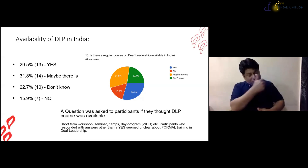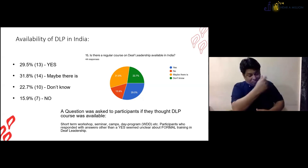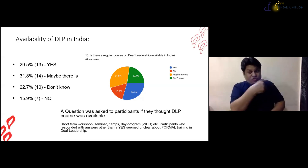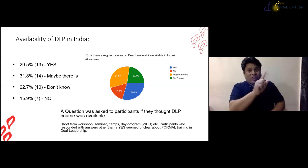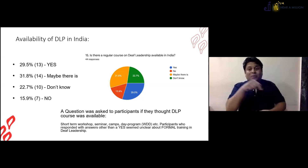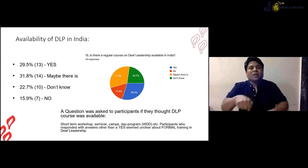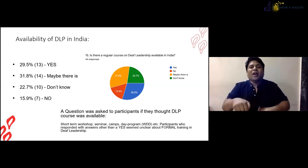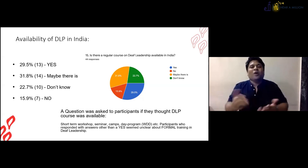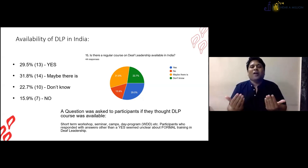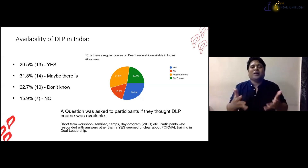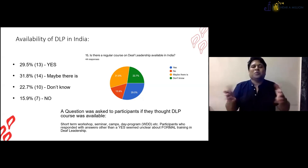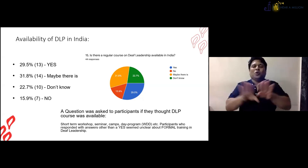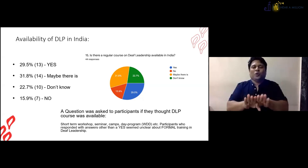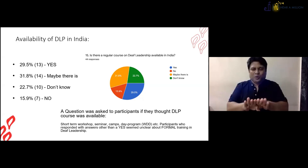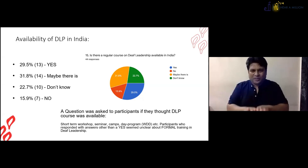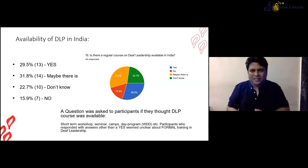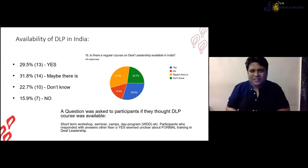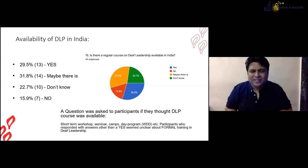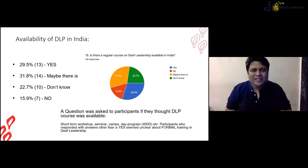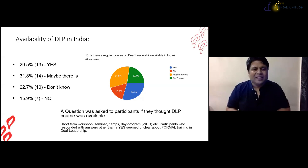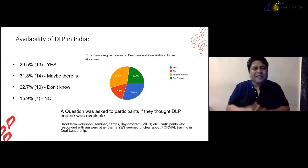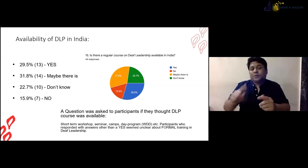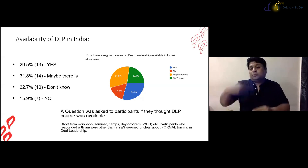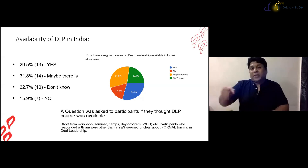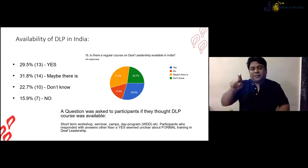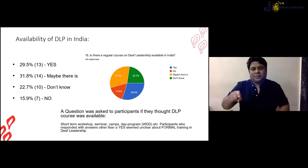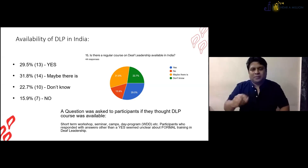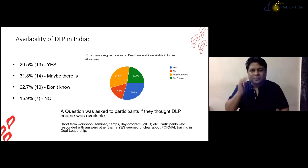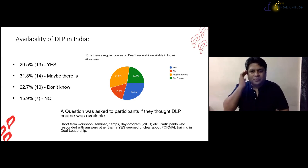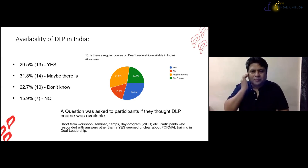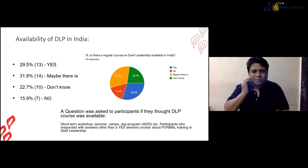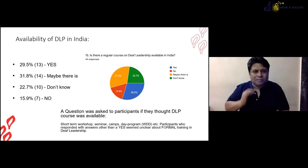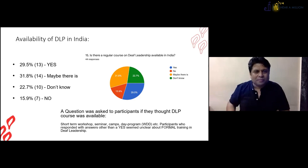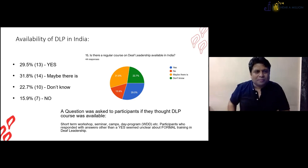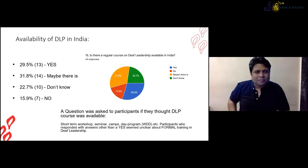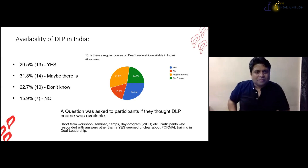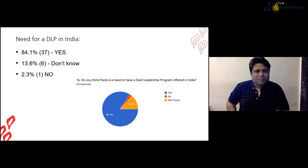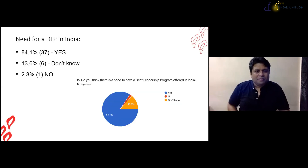had that leadership course, but right now it's not there. It's closed. Next slide.